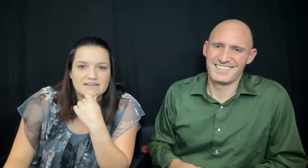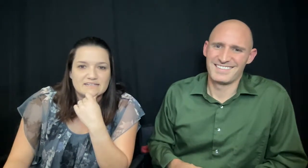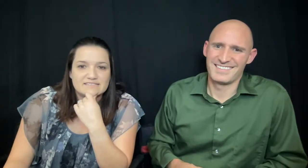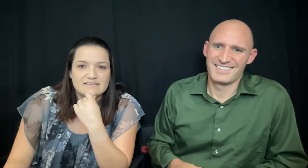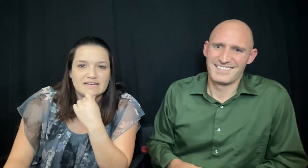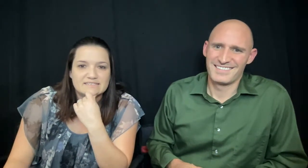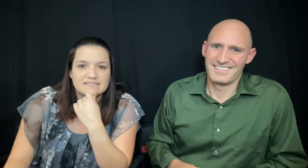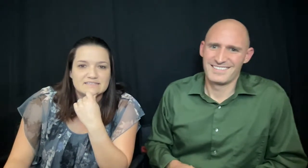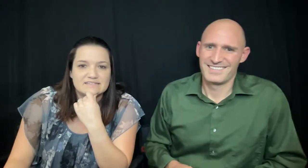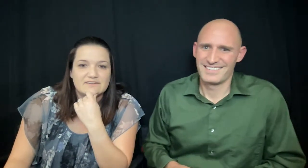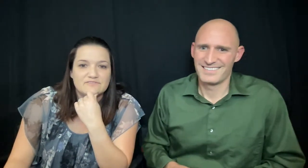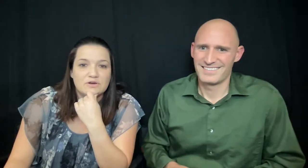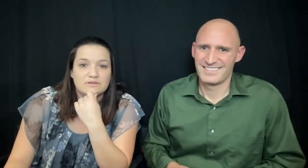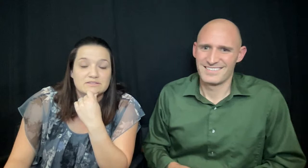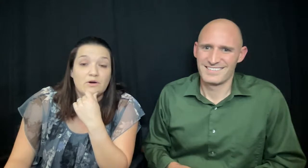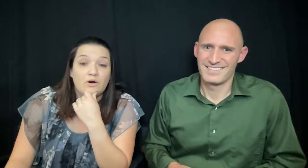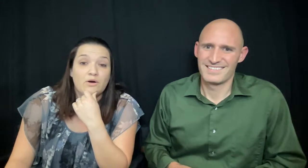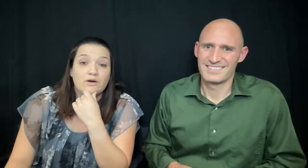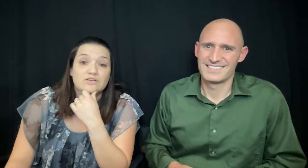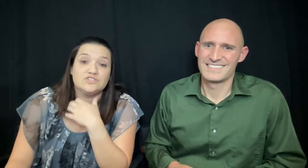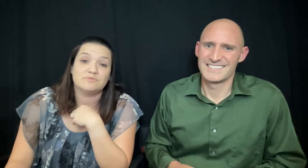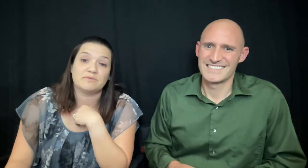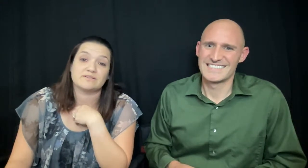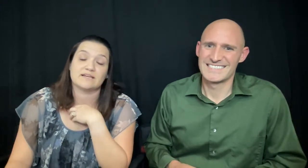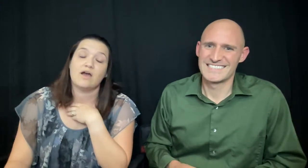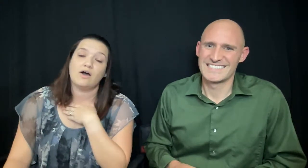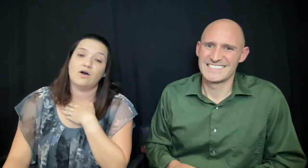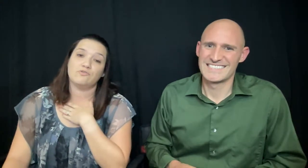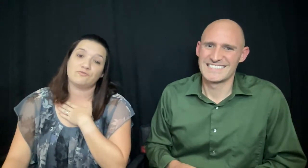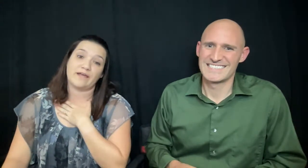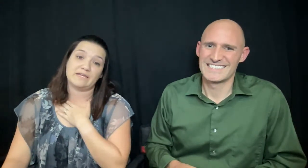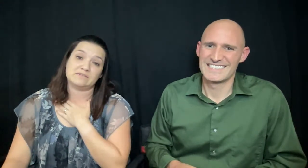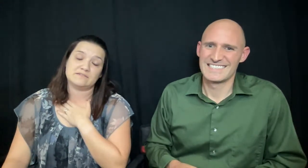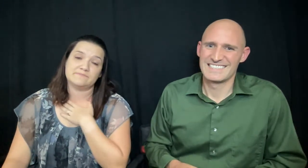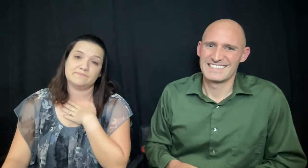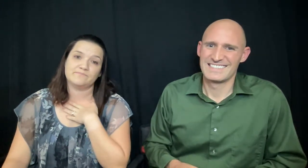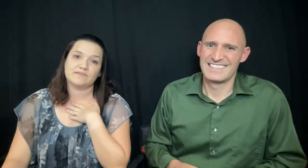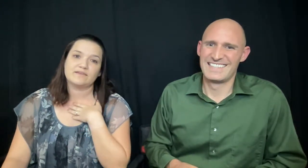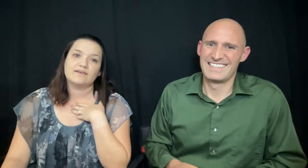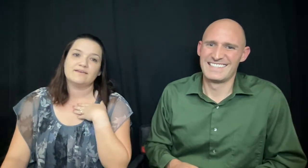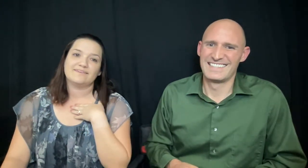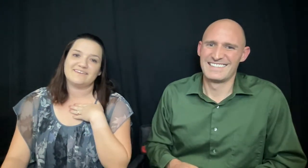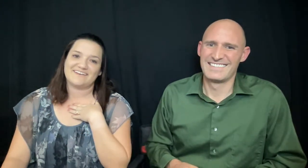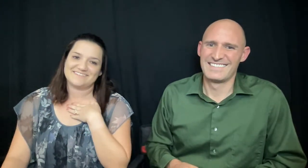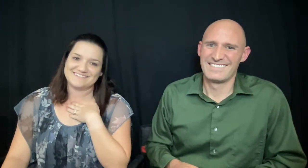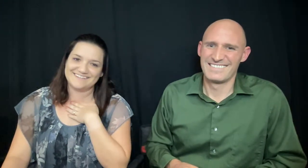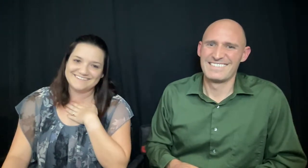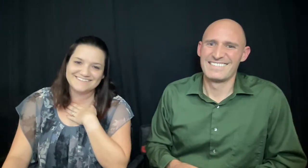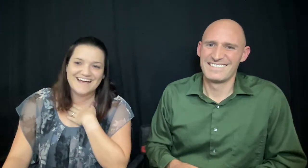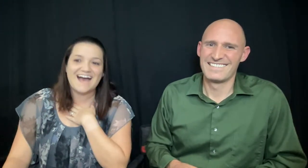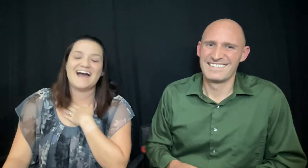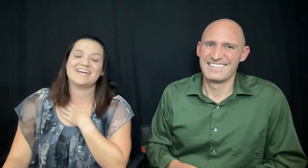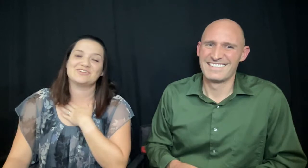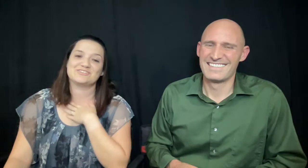signed sex instead of notice. Oh, super embarrassing. Oh, friend. Yes, I